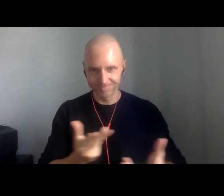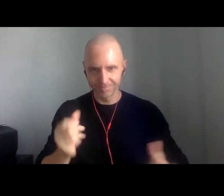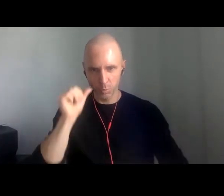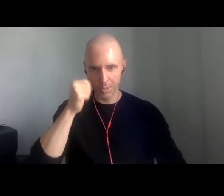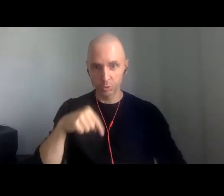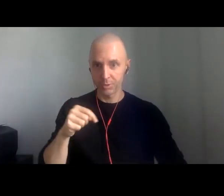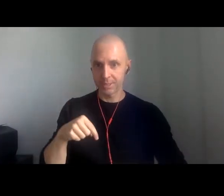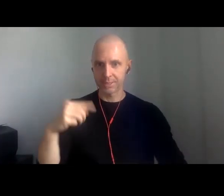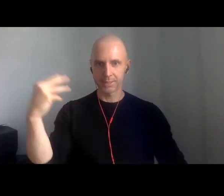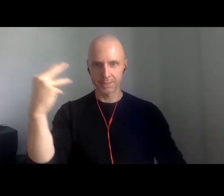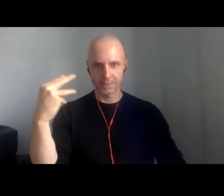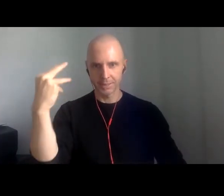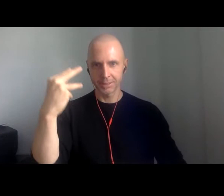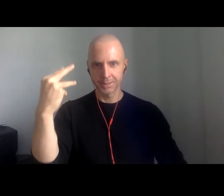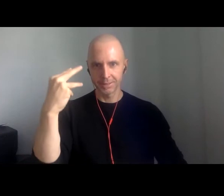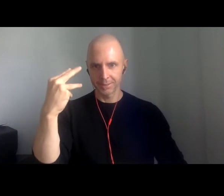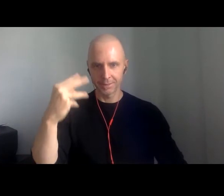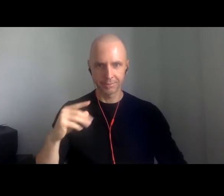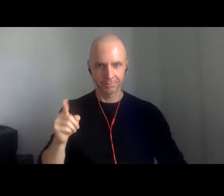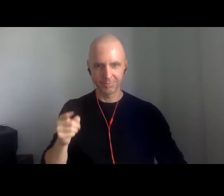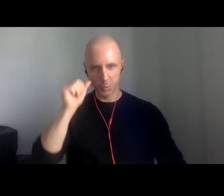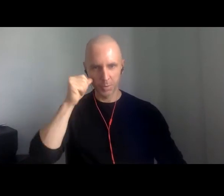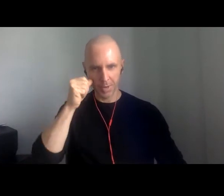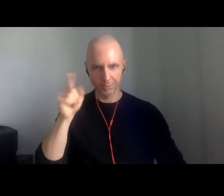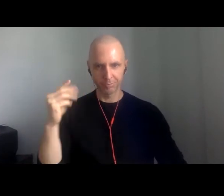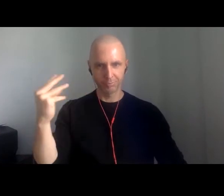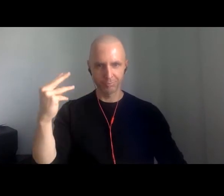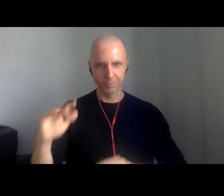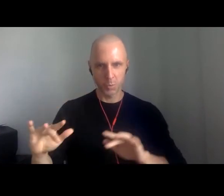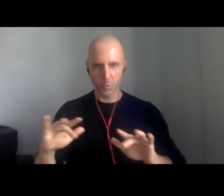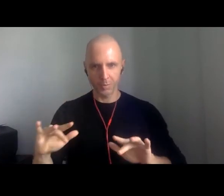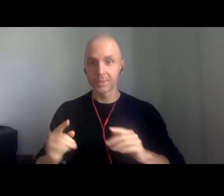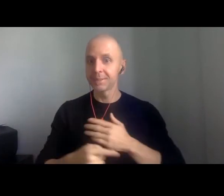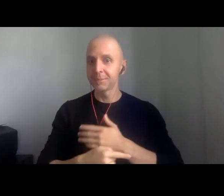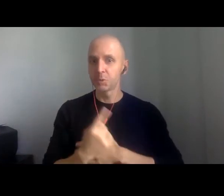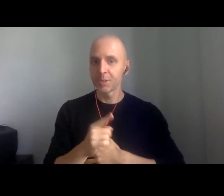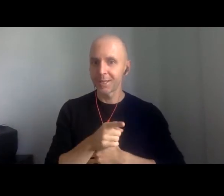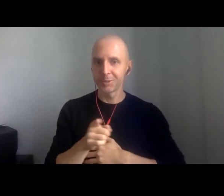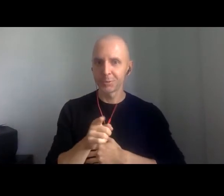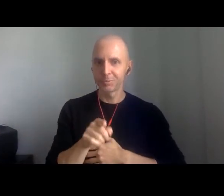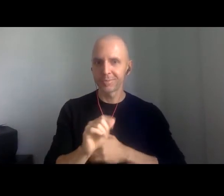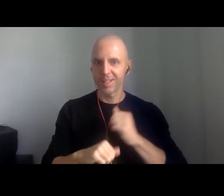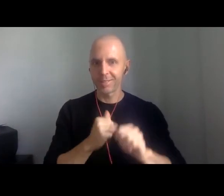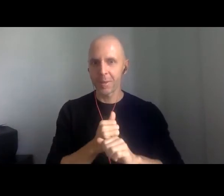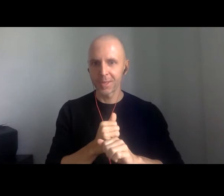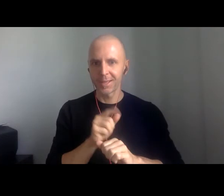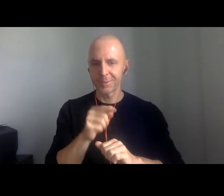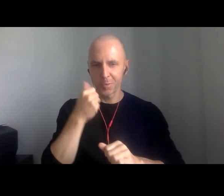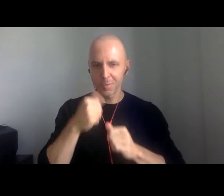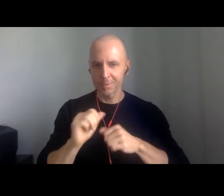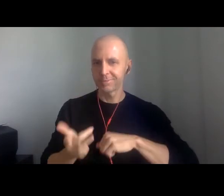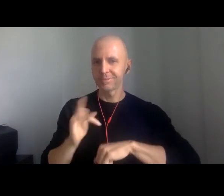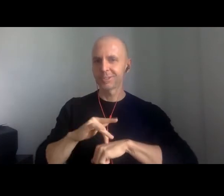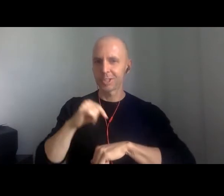So today I'm going to take you on a trip down memory lane to see your old stomping ground at Hurstmonceux Castle and also